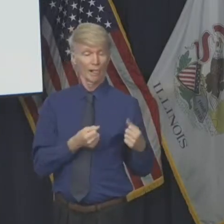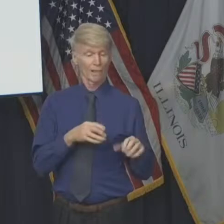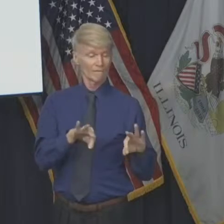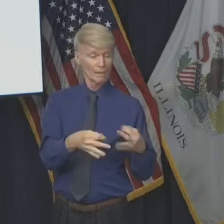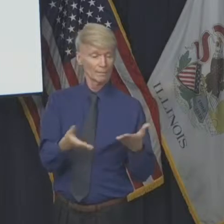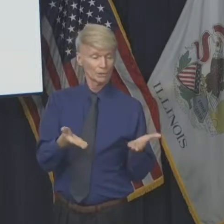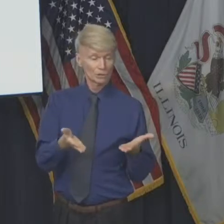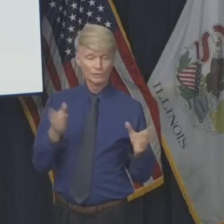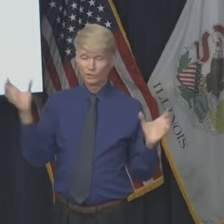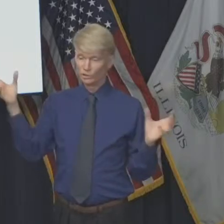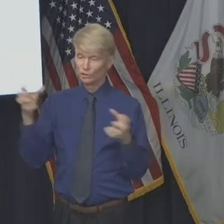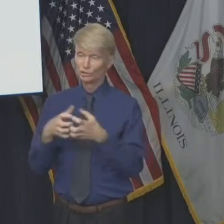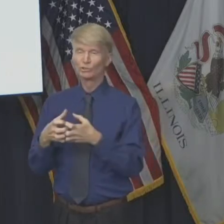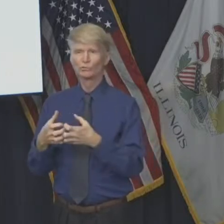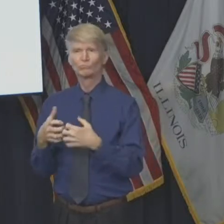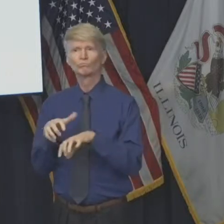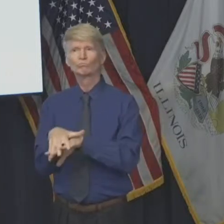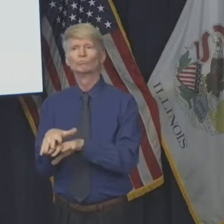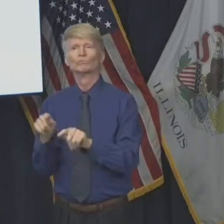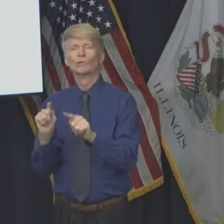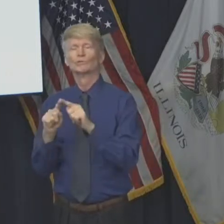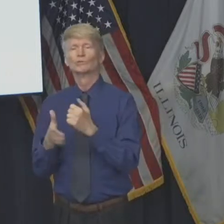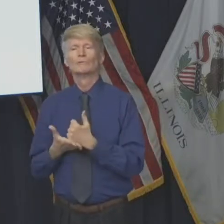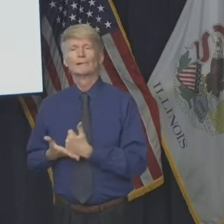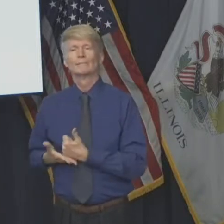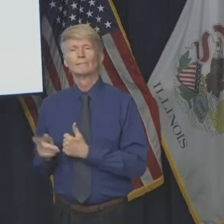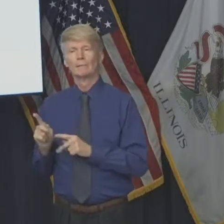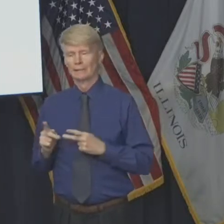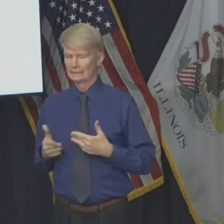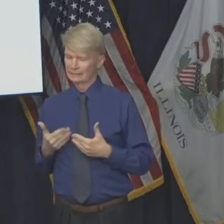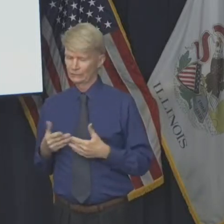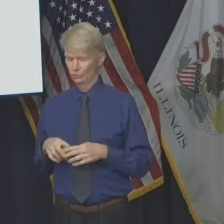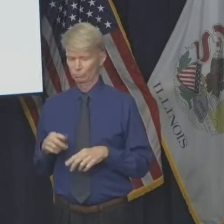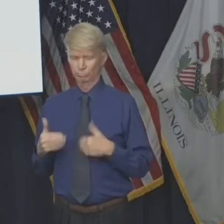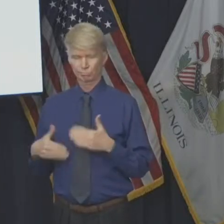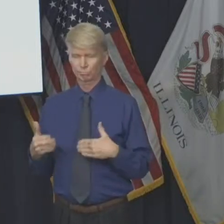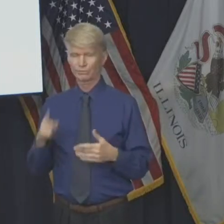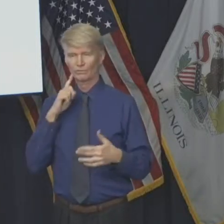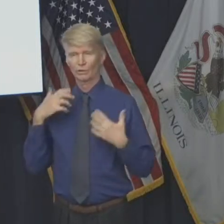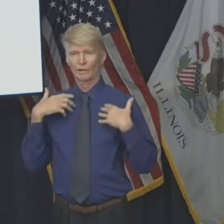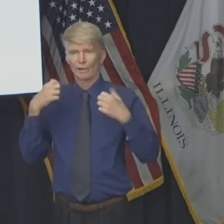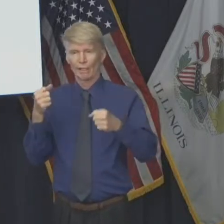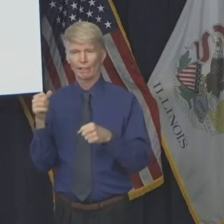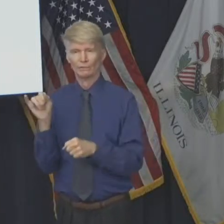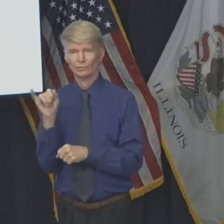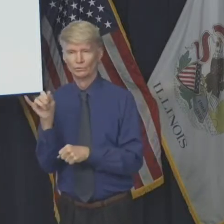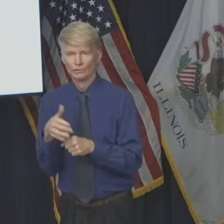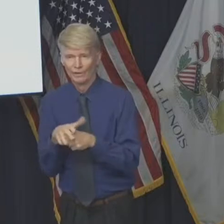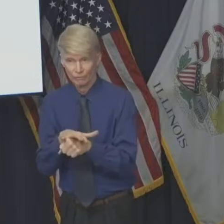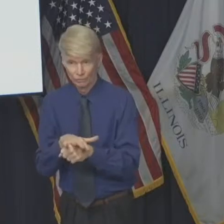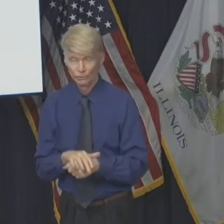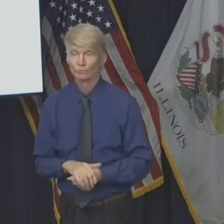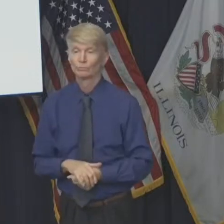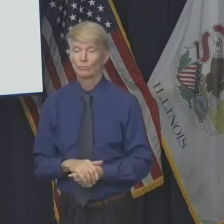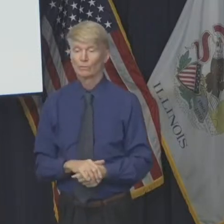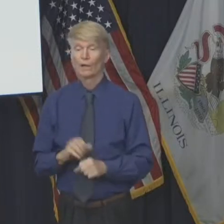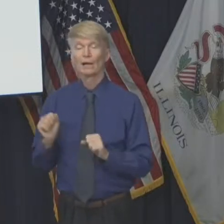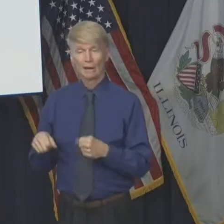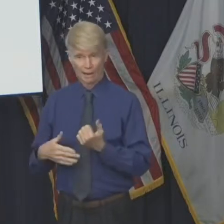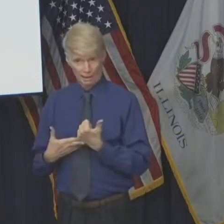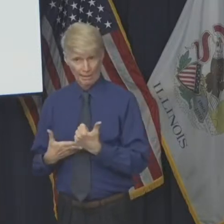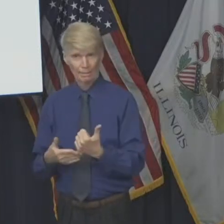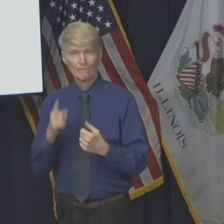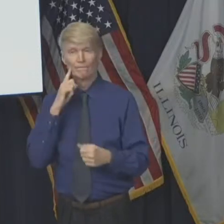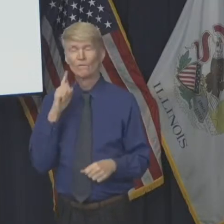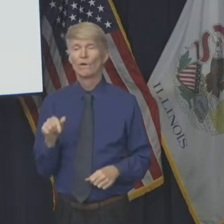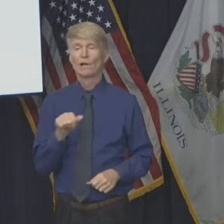on making that website the best place to start your application for health coverage. Financial help is also available for